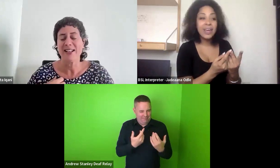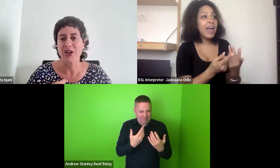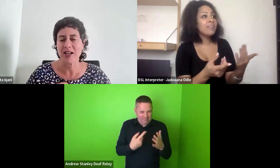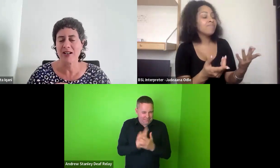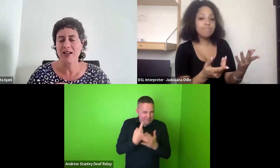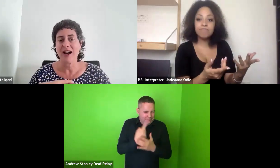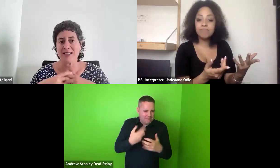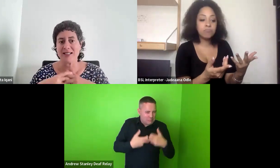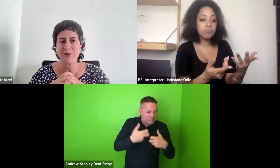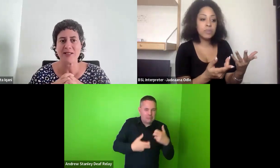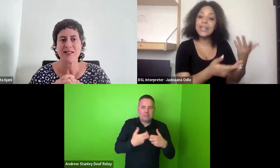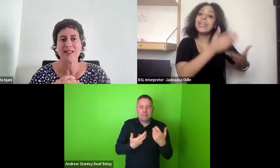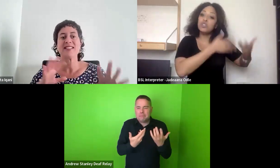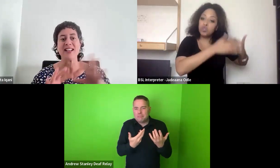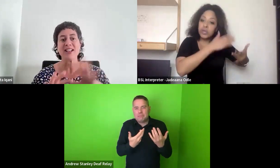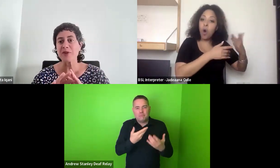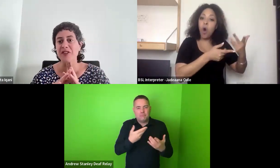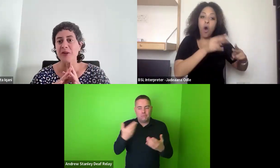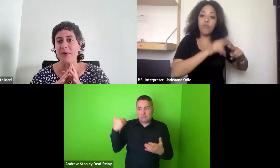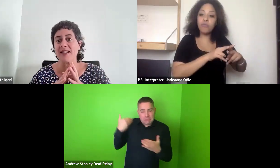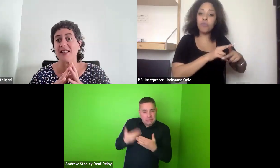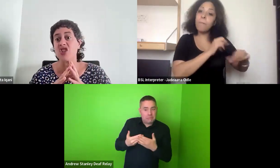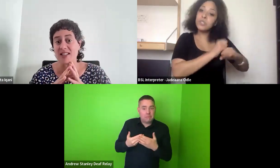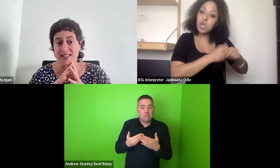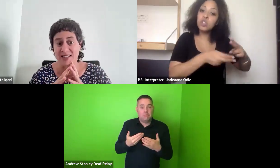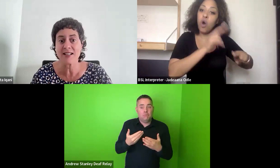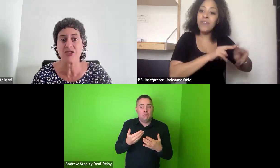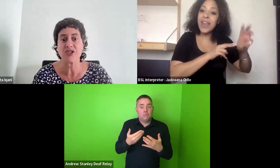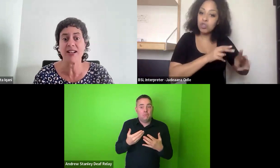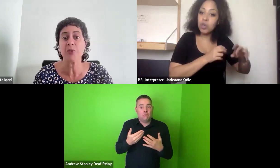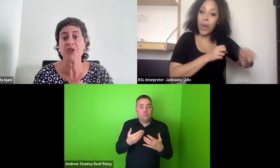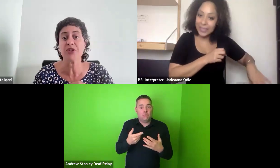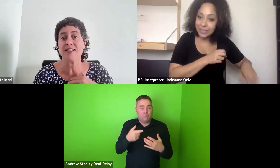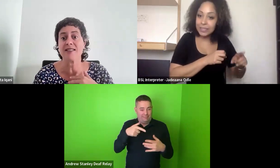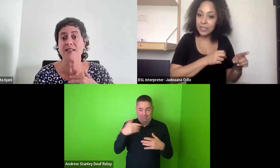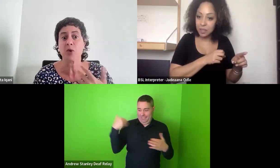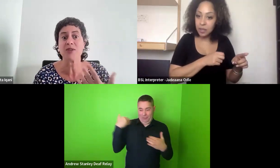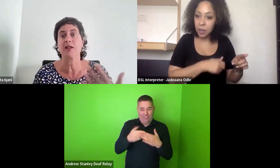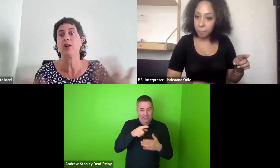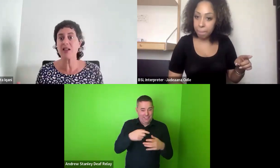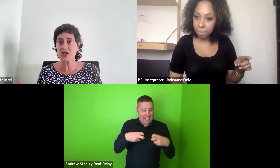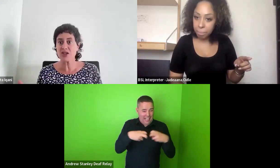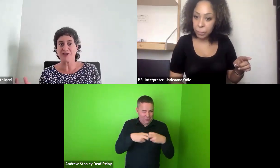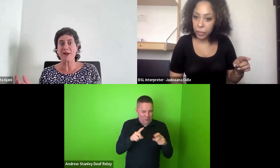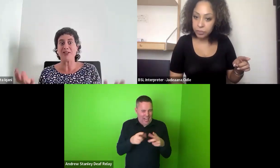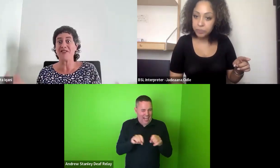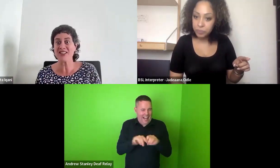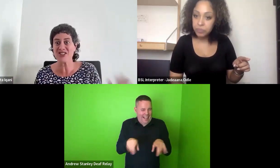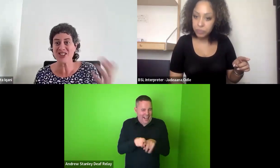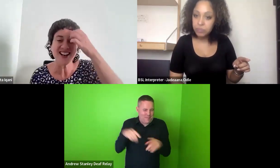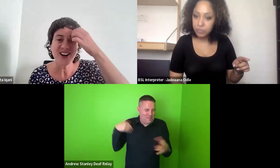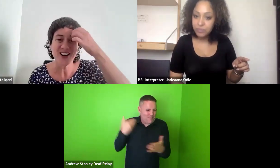animate electronic items. Second short film is set in Shenzhen in China, which is of course the location of